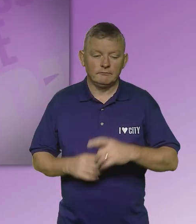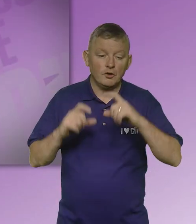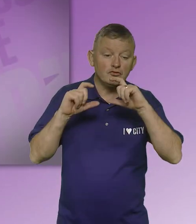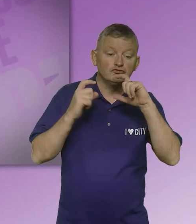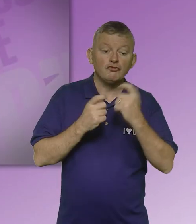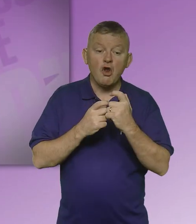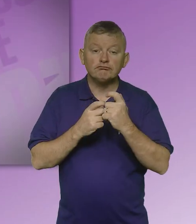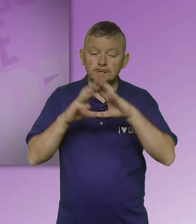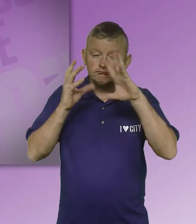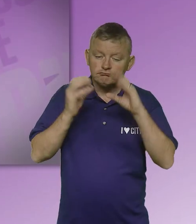College overview